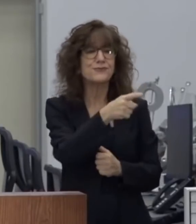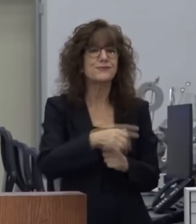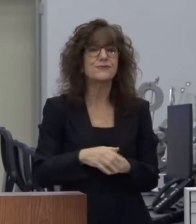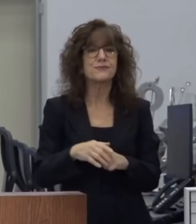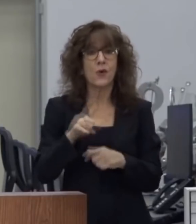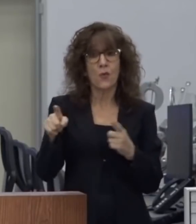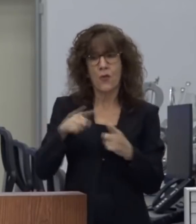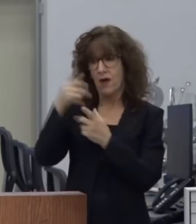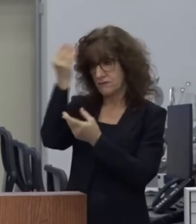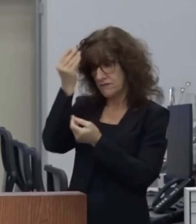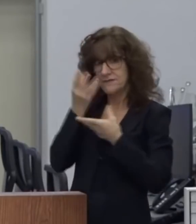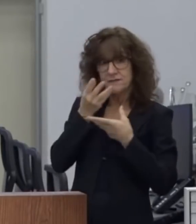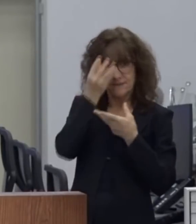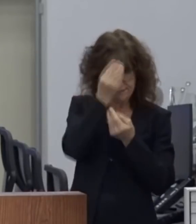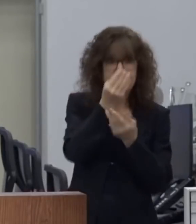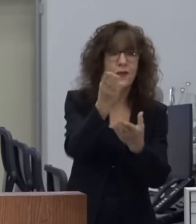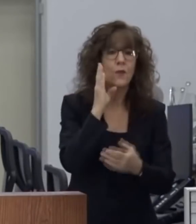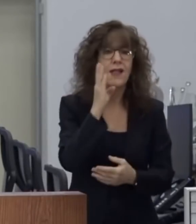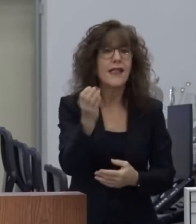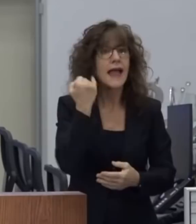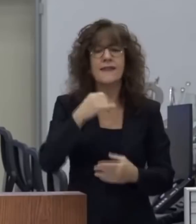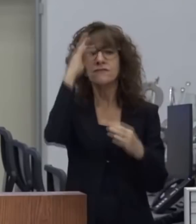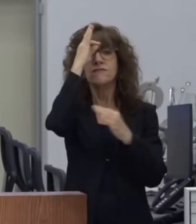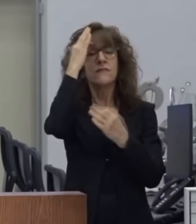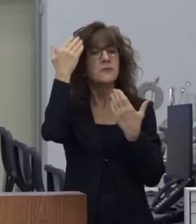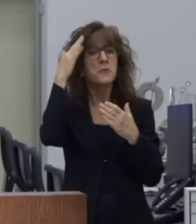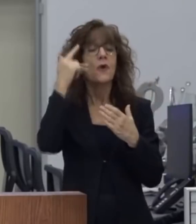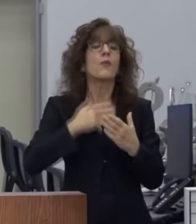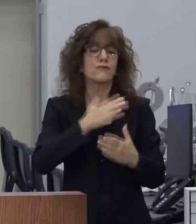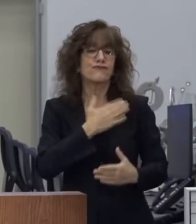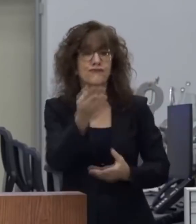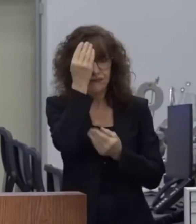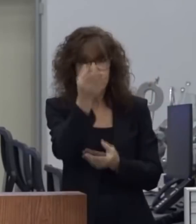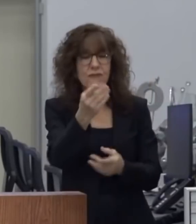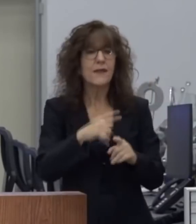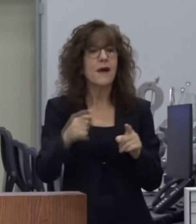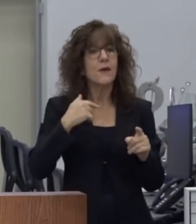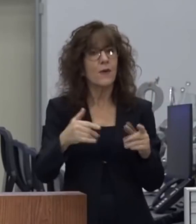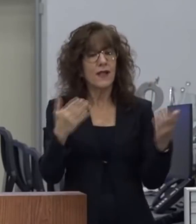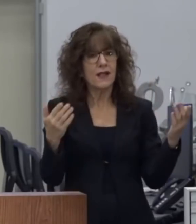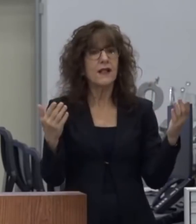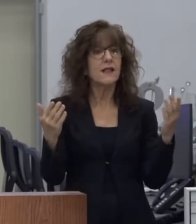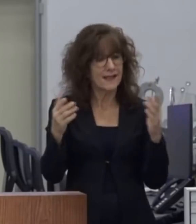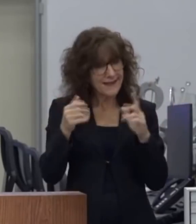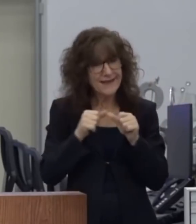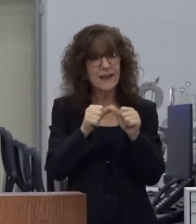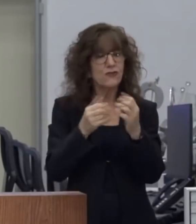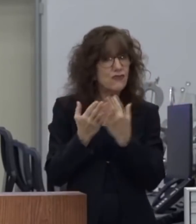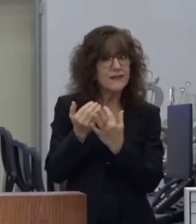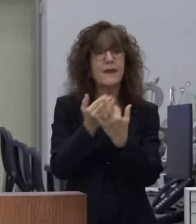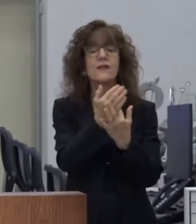know information, we will share it, and if we don't know, we will say so. But we will proceed with transparency and continue